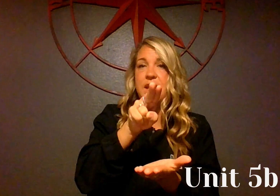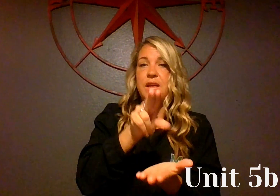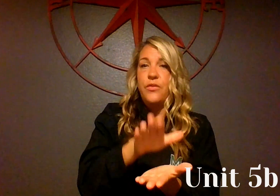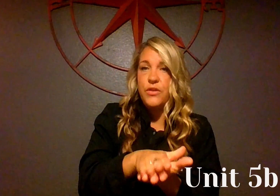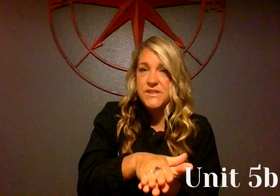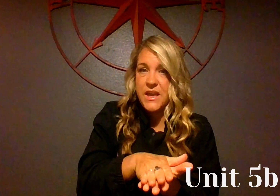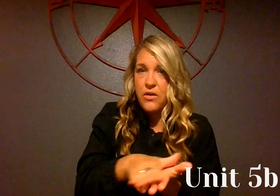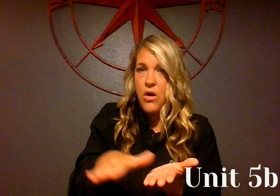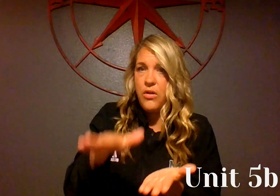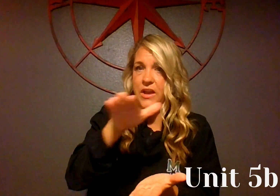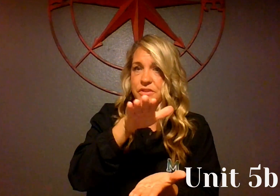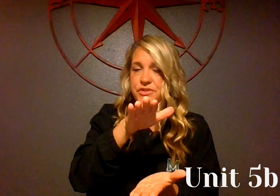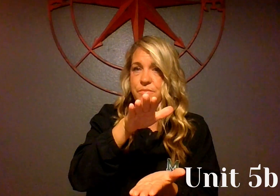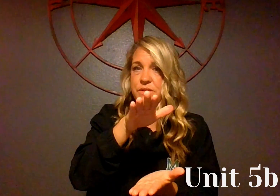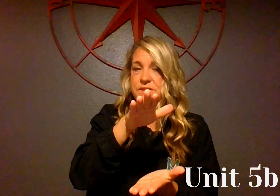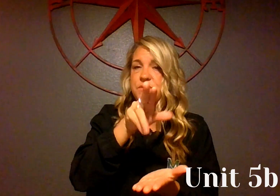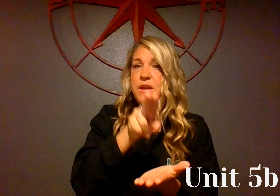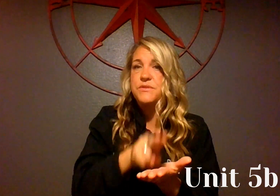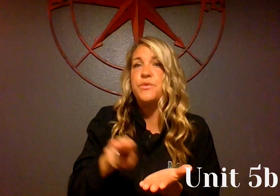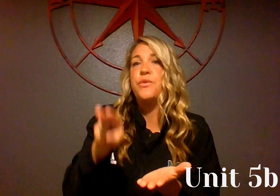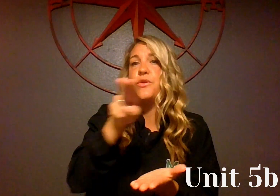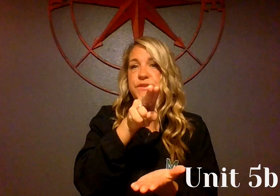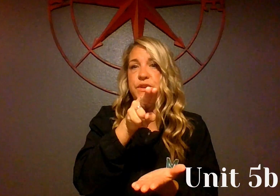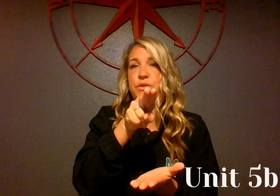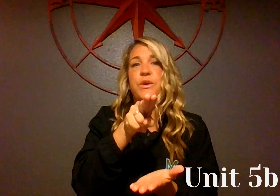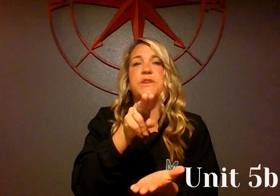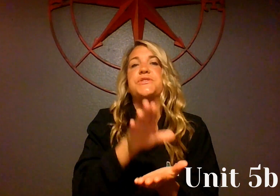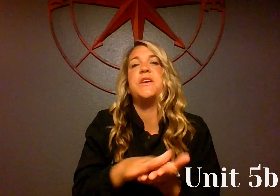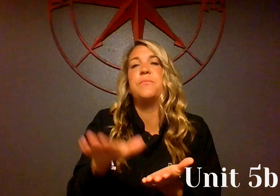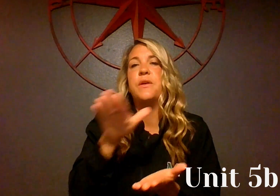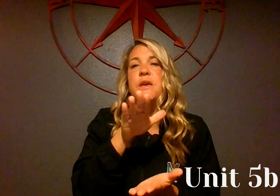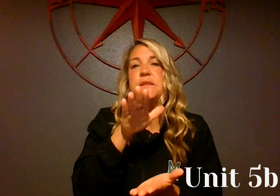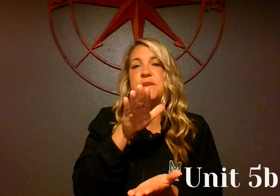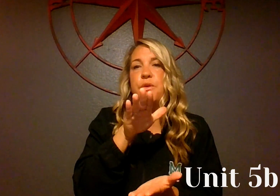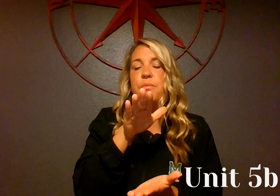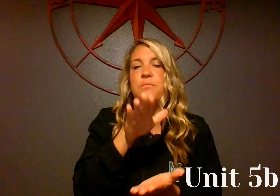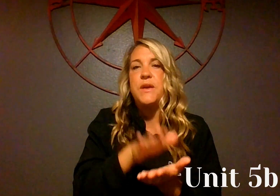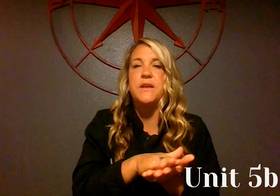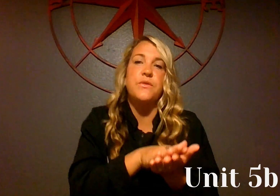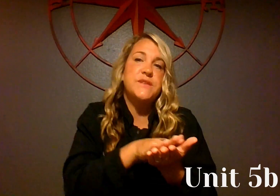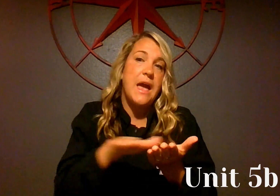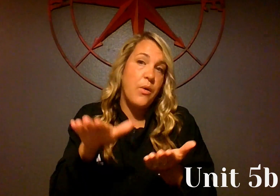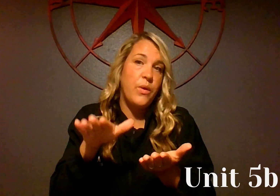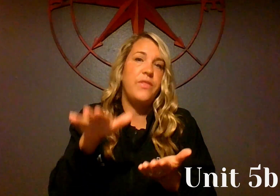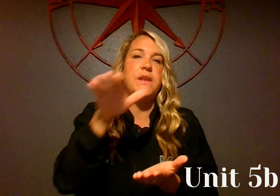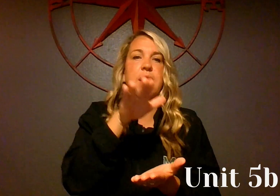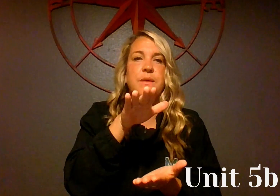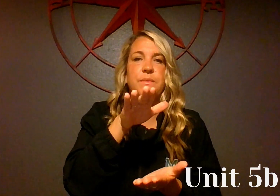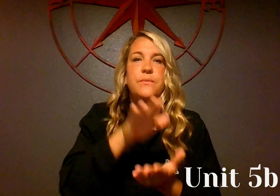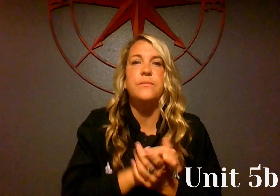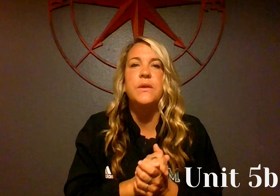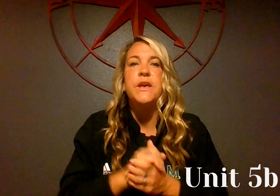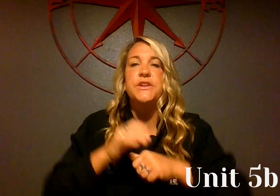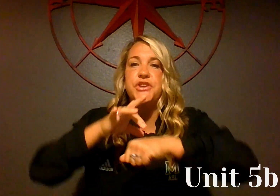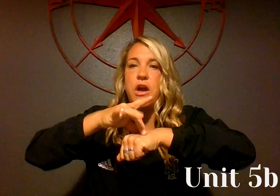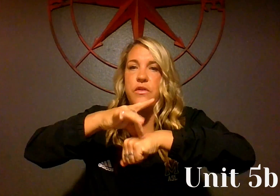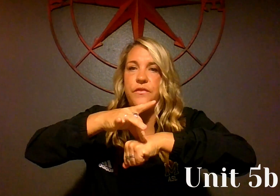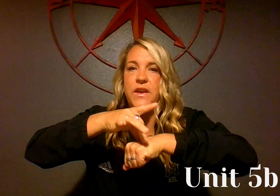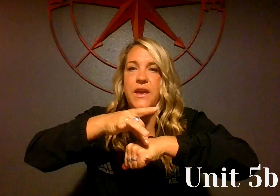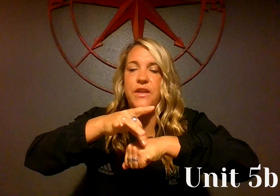University, it looks like college, but sometimes we'll use a U hand shape. It's an open B, it goes out and then up. Geography, either